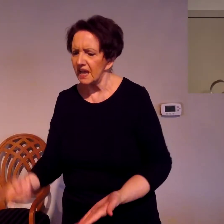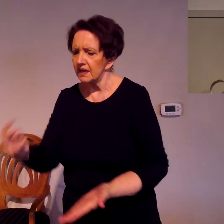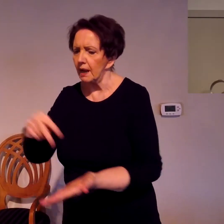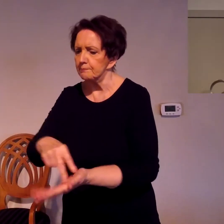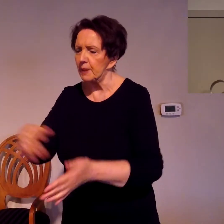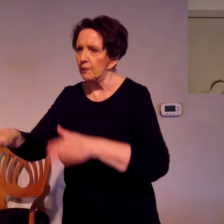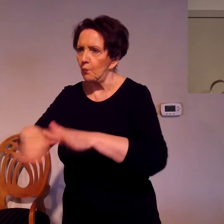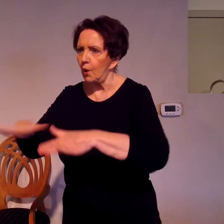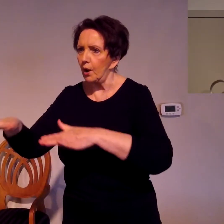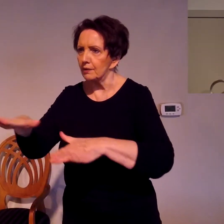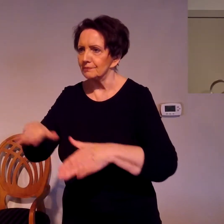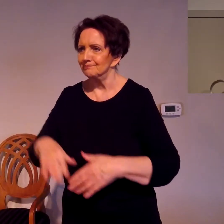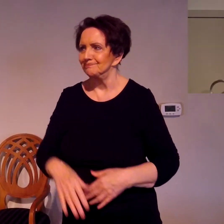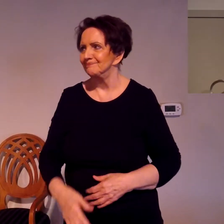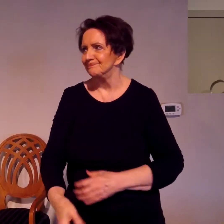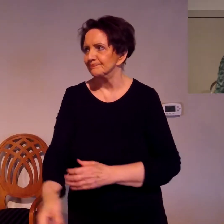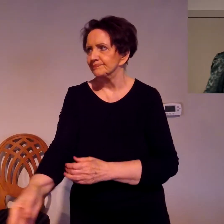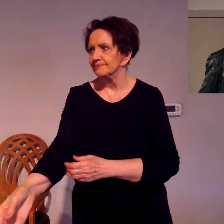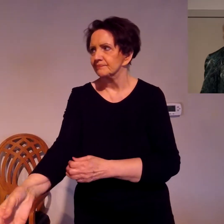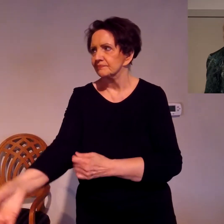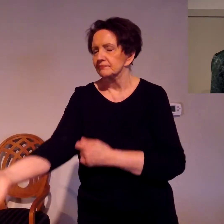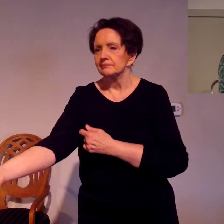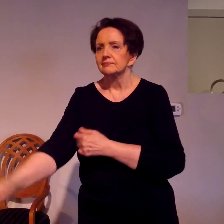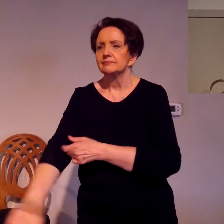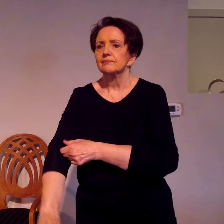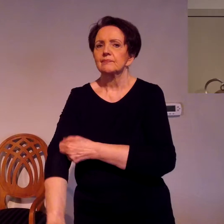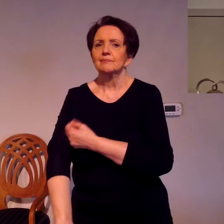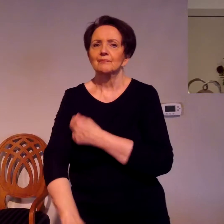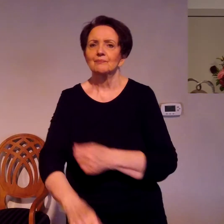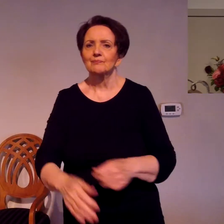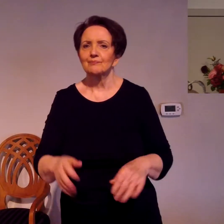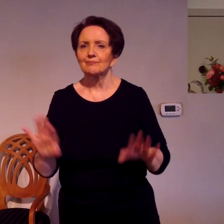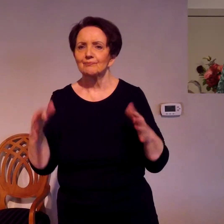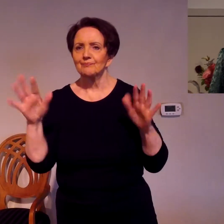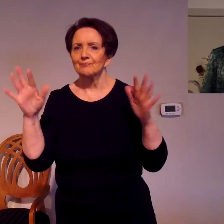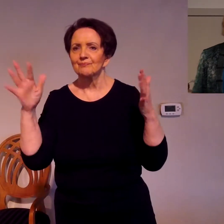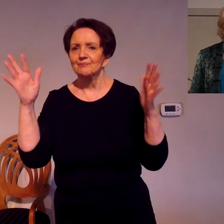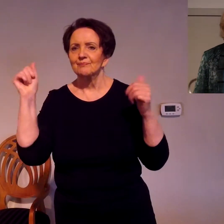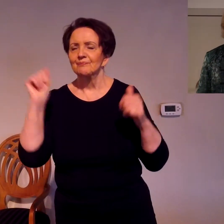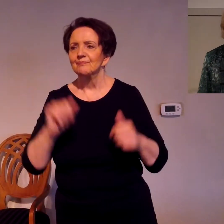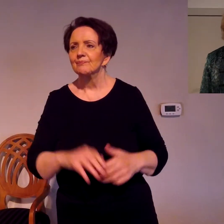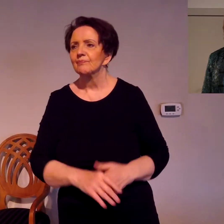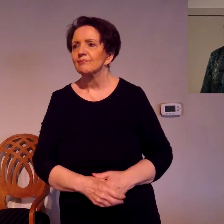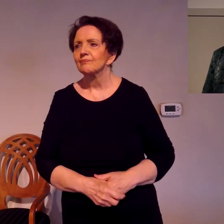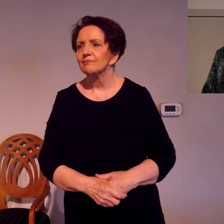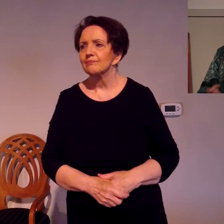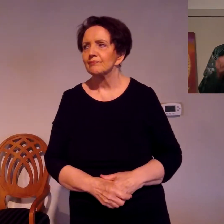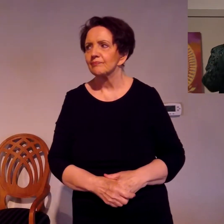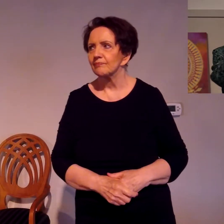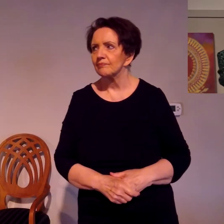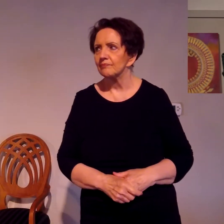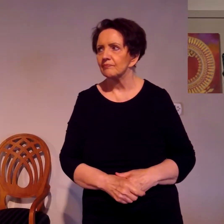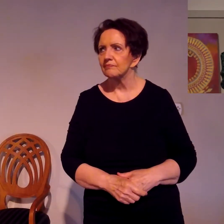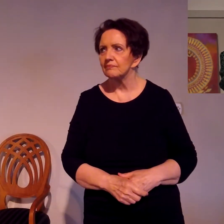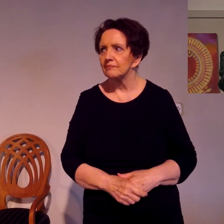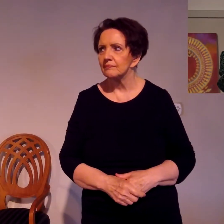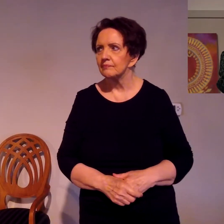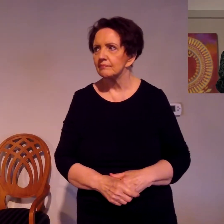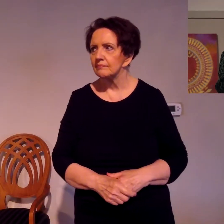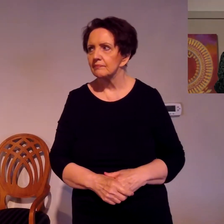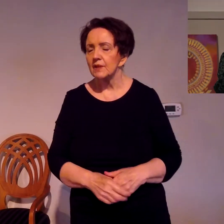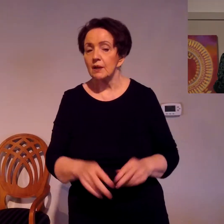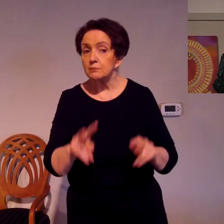walk. So